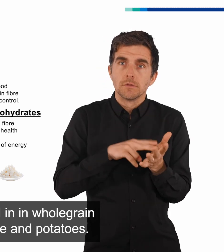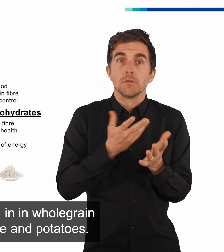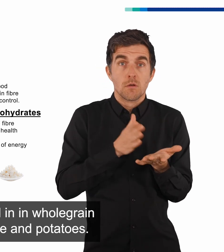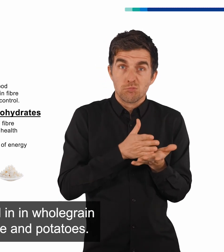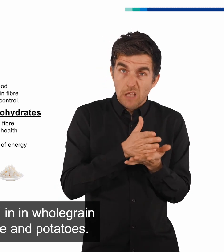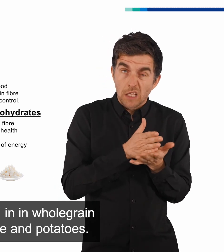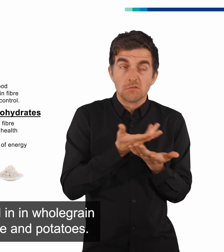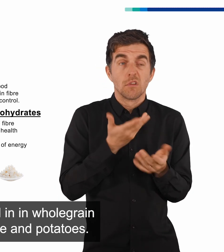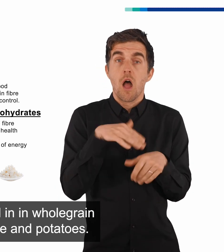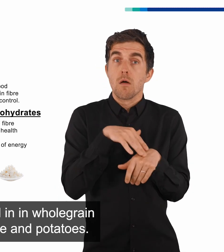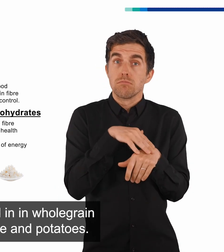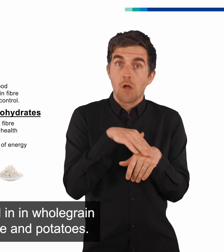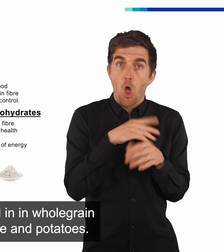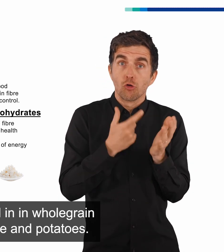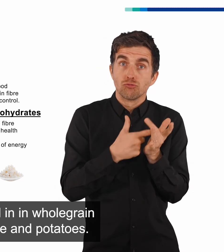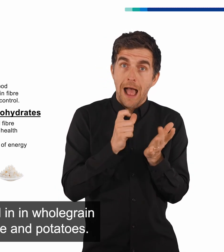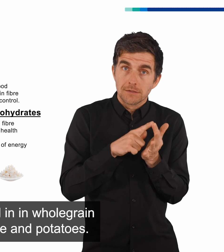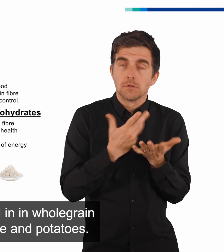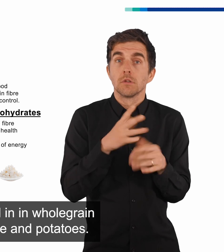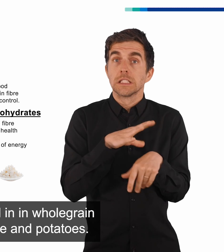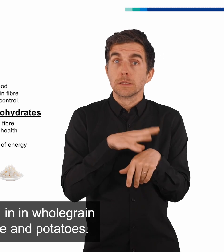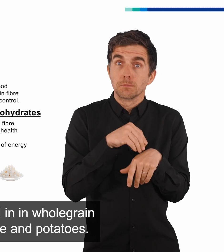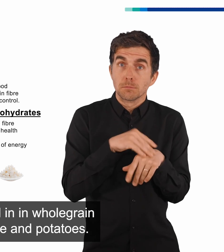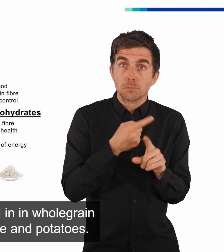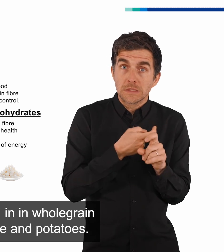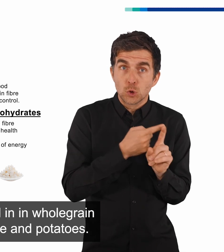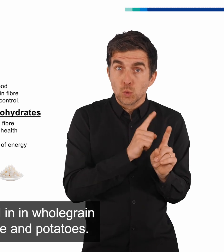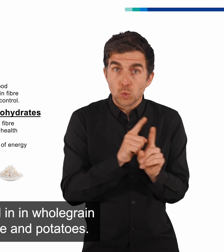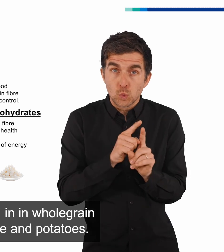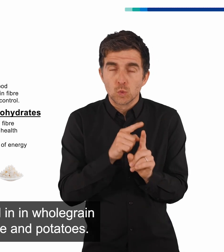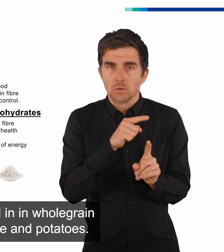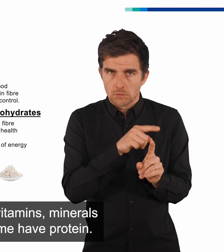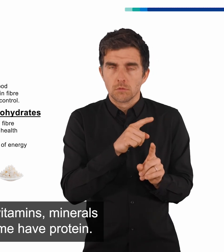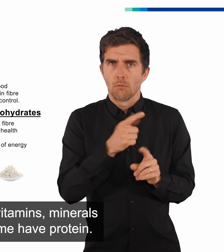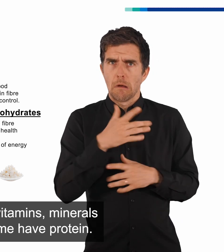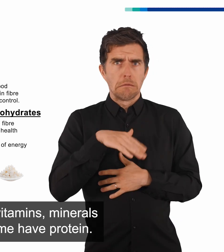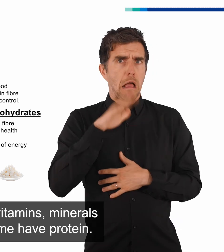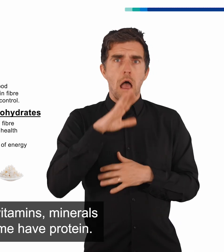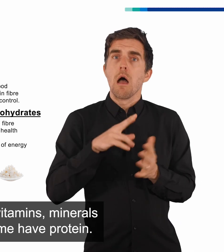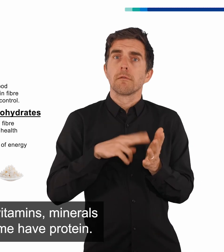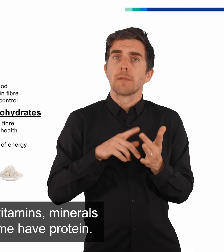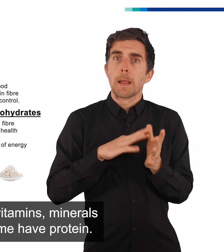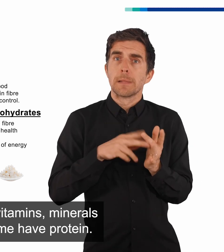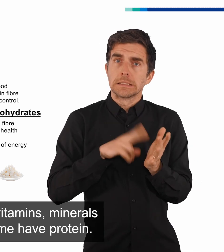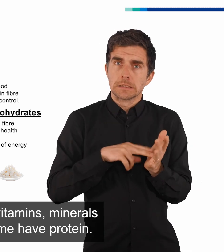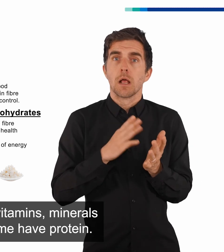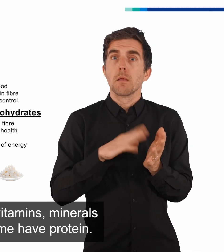fibre and have some protein. Where possible, choose whole grain varieties which release energy